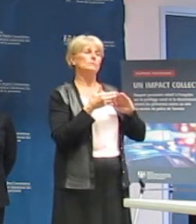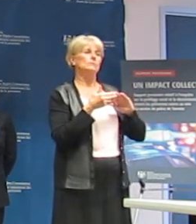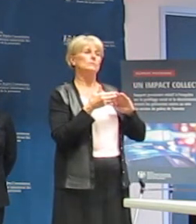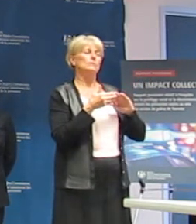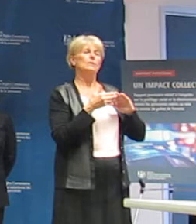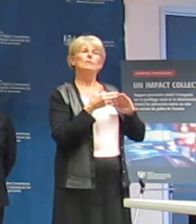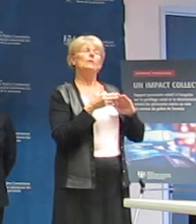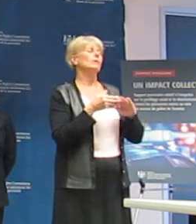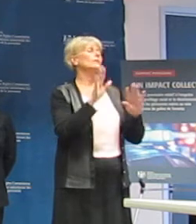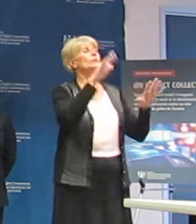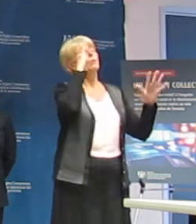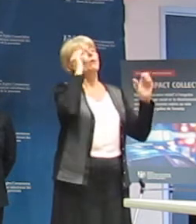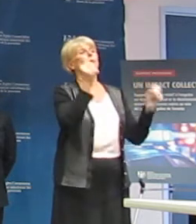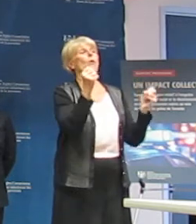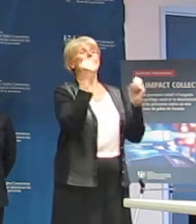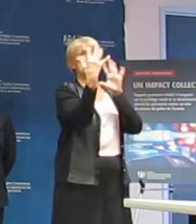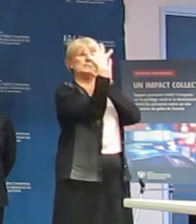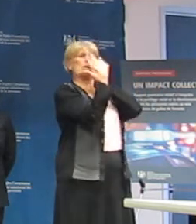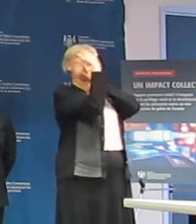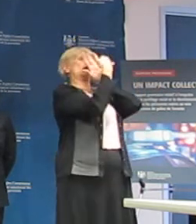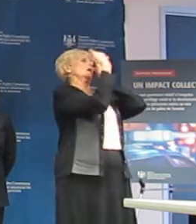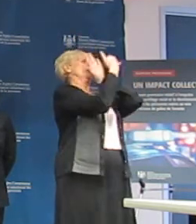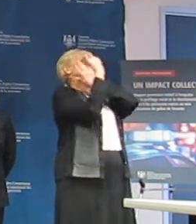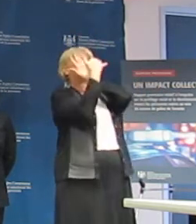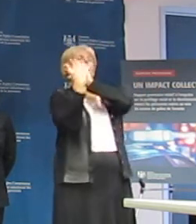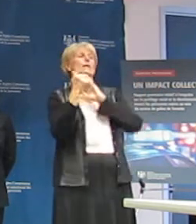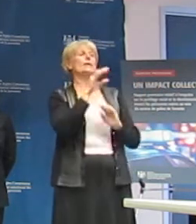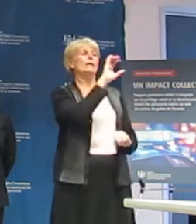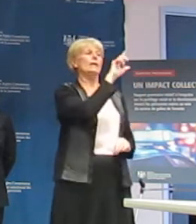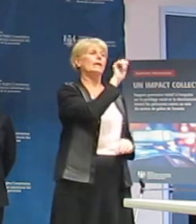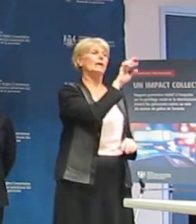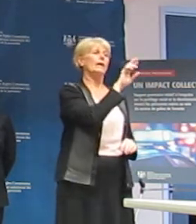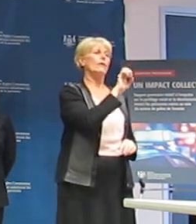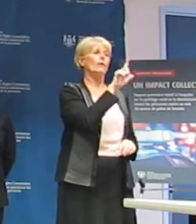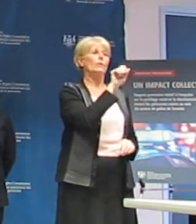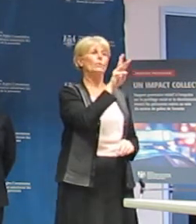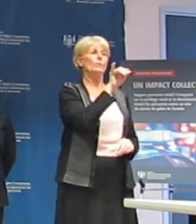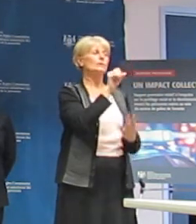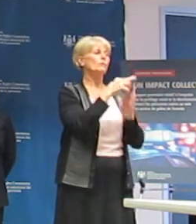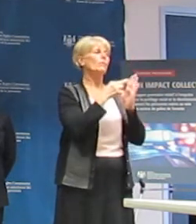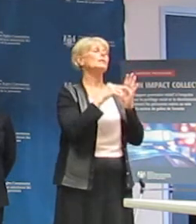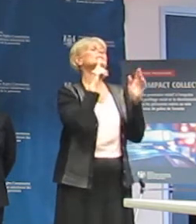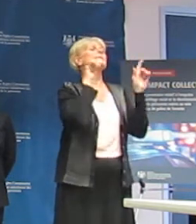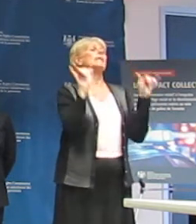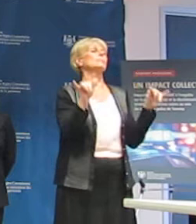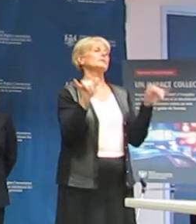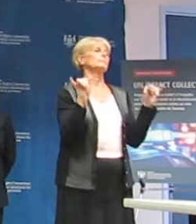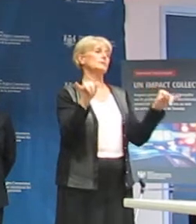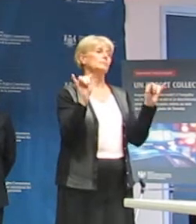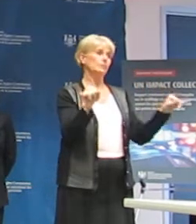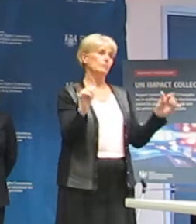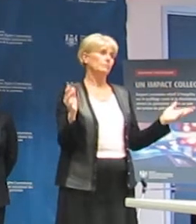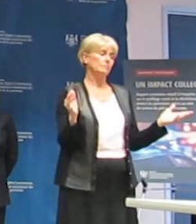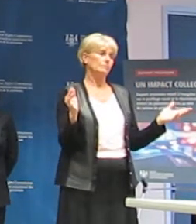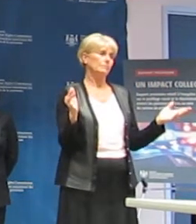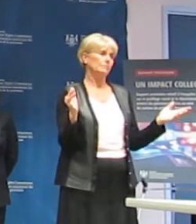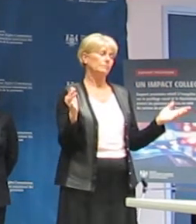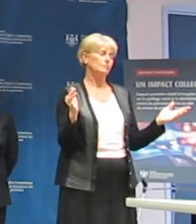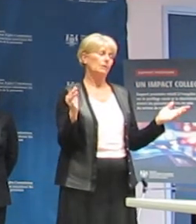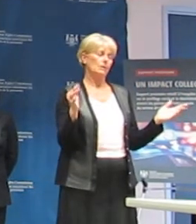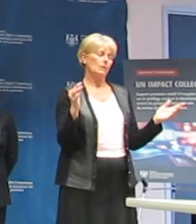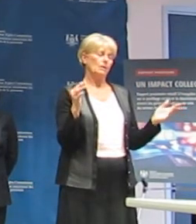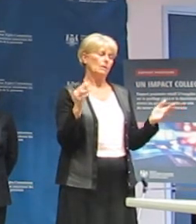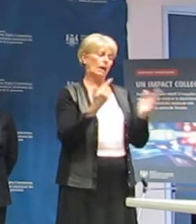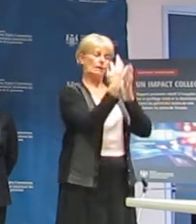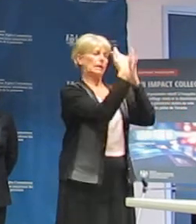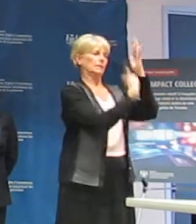there are lots of studies on us. If you went back to the Claire Lewis report in 1989, same old, same old. There's a long list